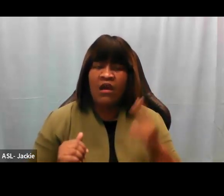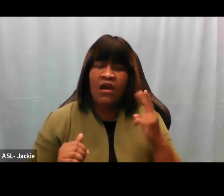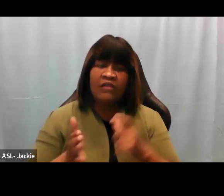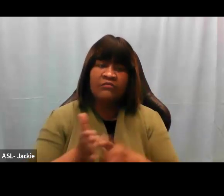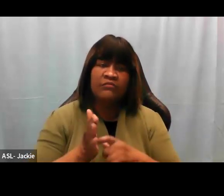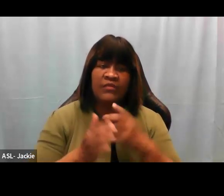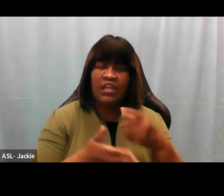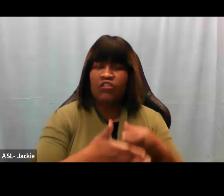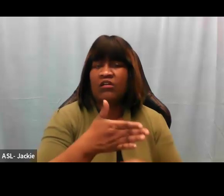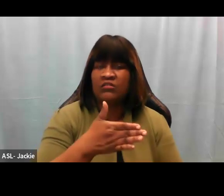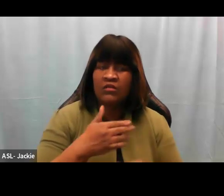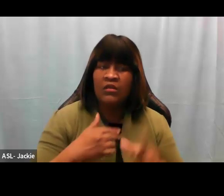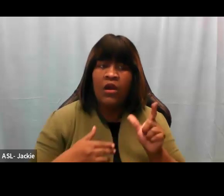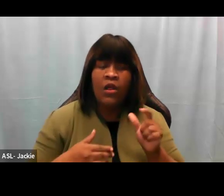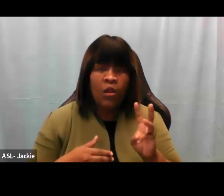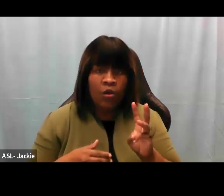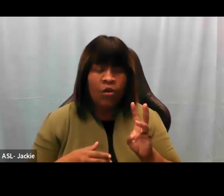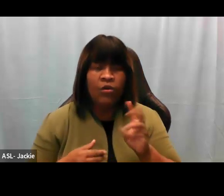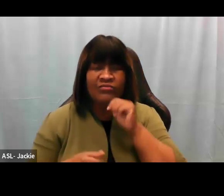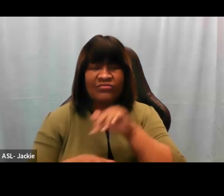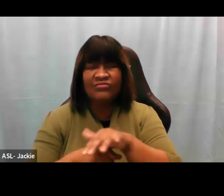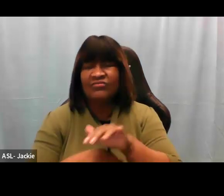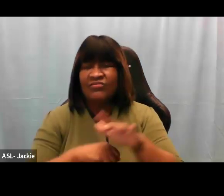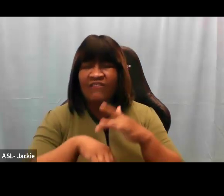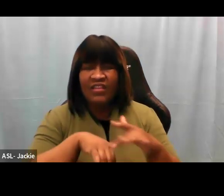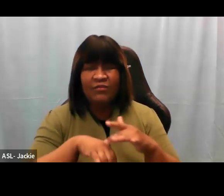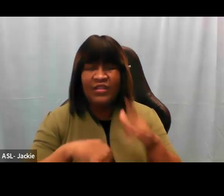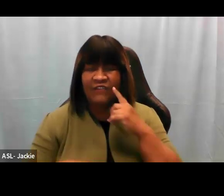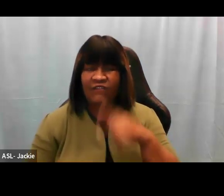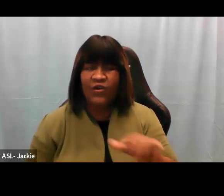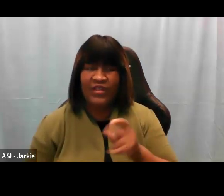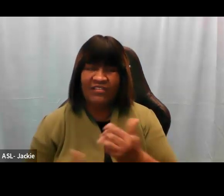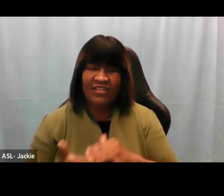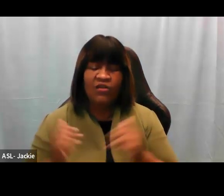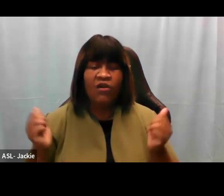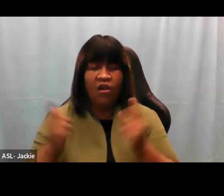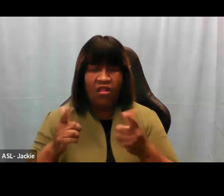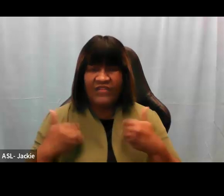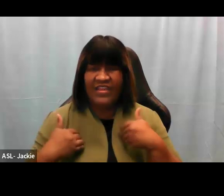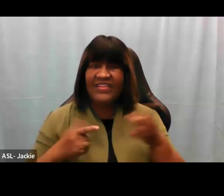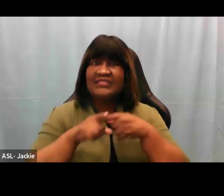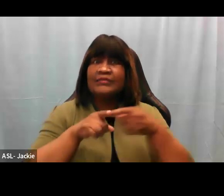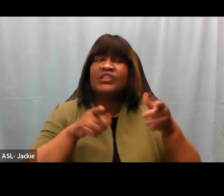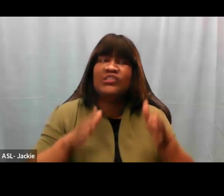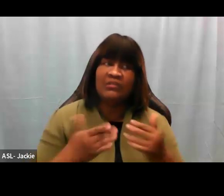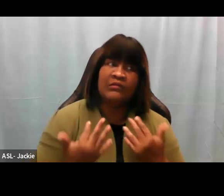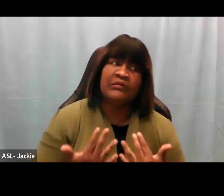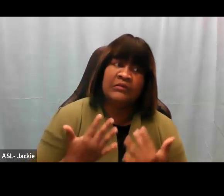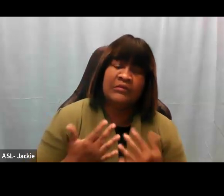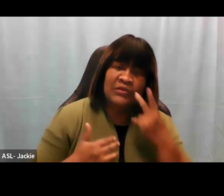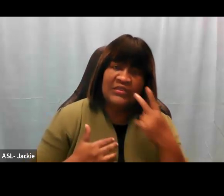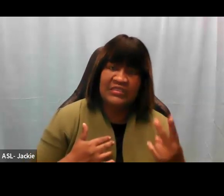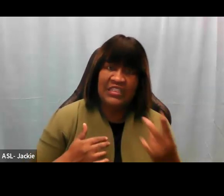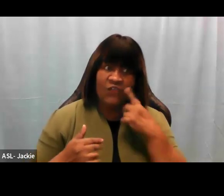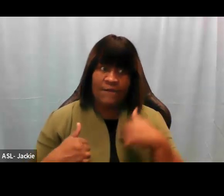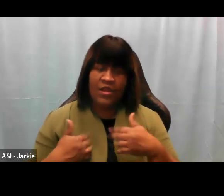cost and or low supply or availability. We've all had that specialist that they're waiting to see. It took me